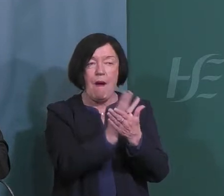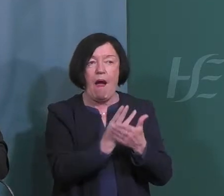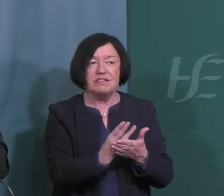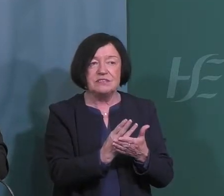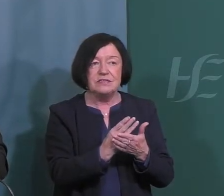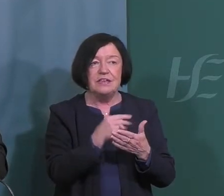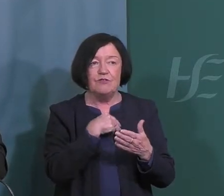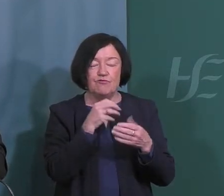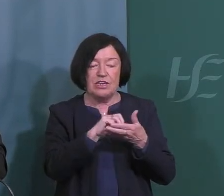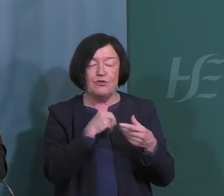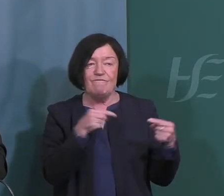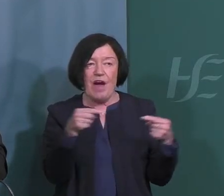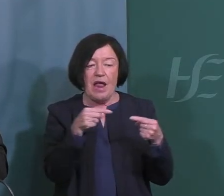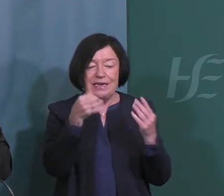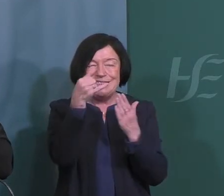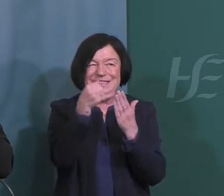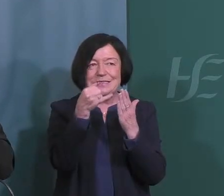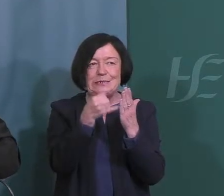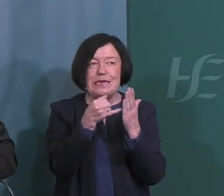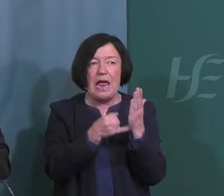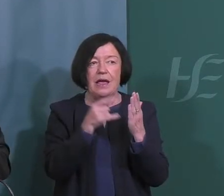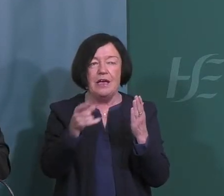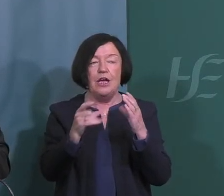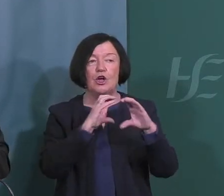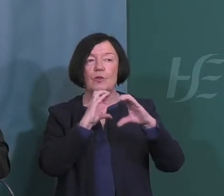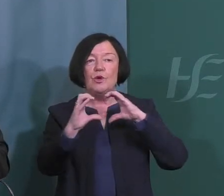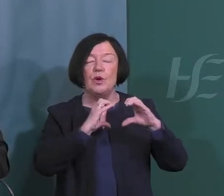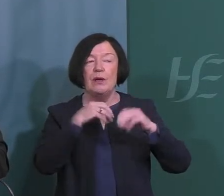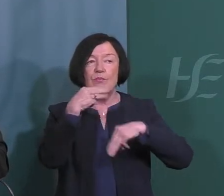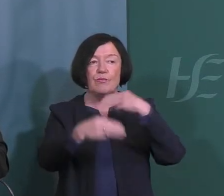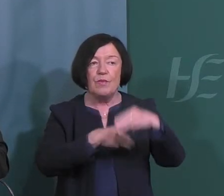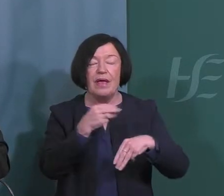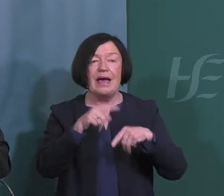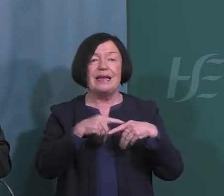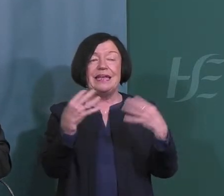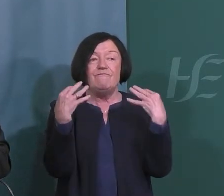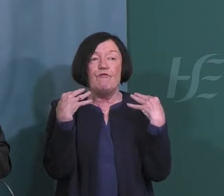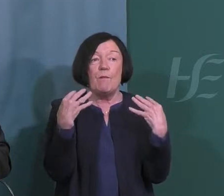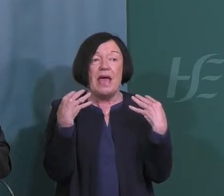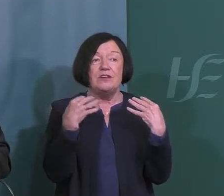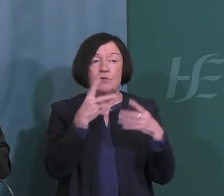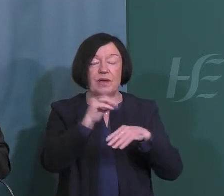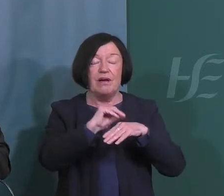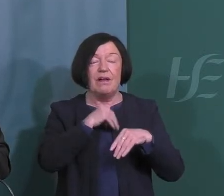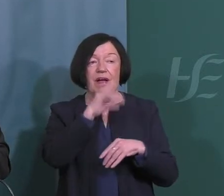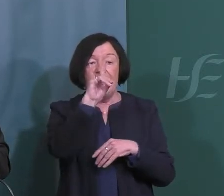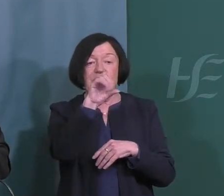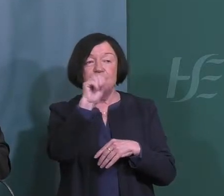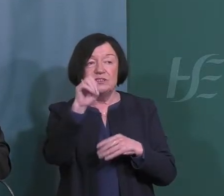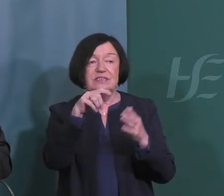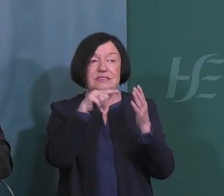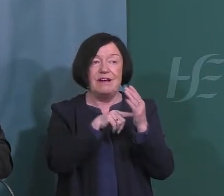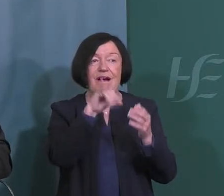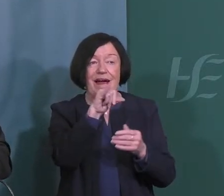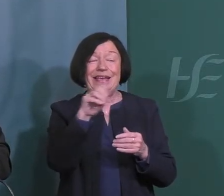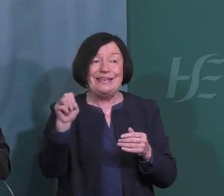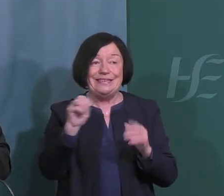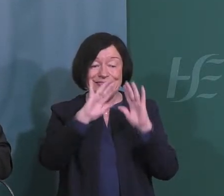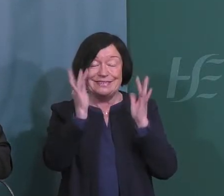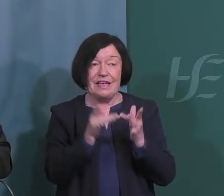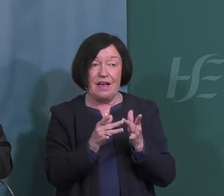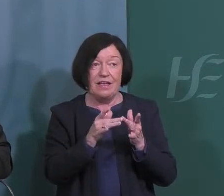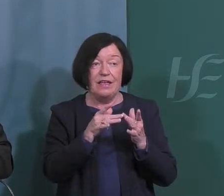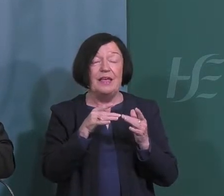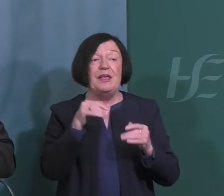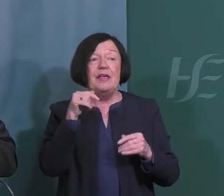been finalising in detail, which were the communications process, and the information on this will be on our hse.ie site. The